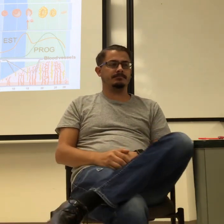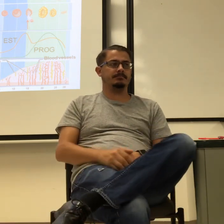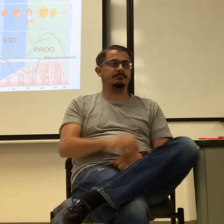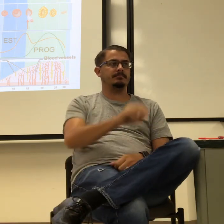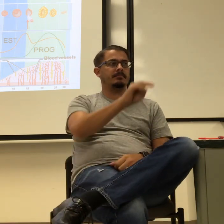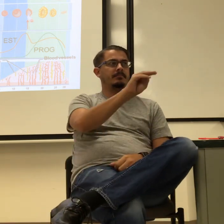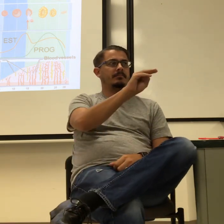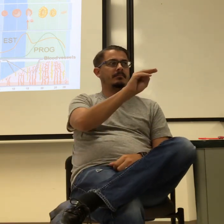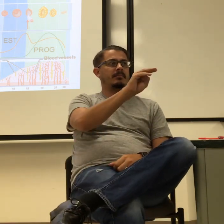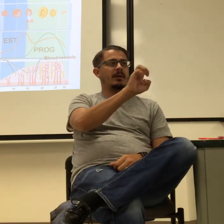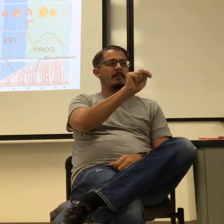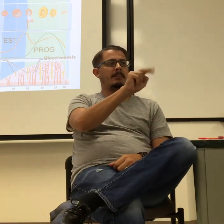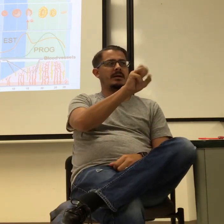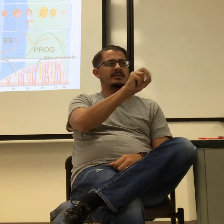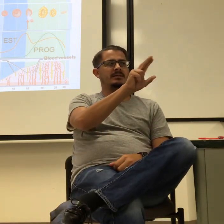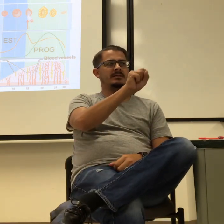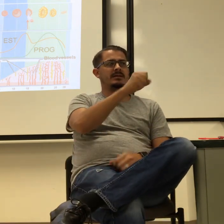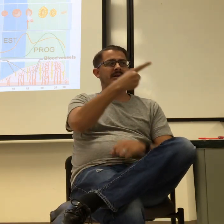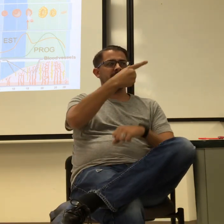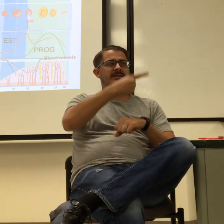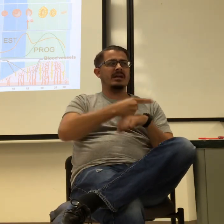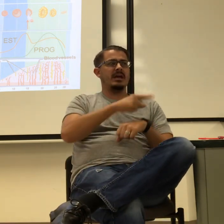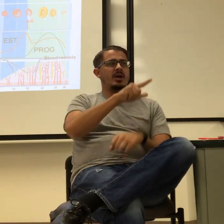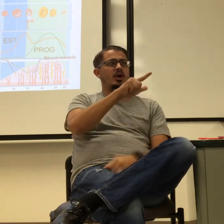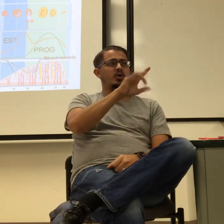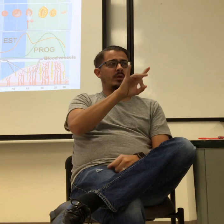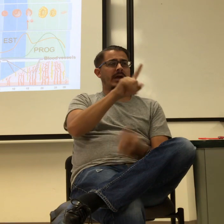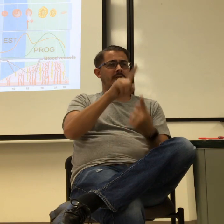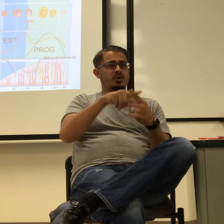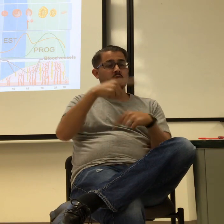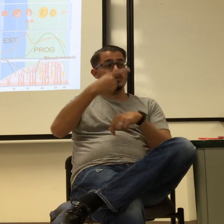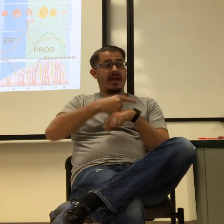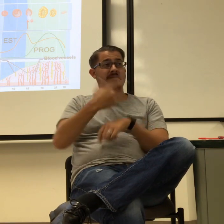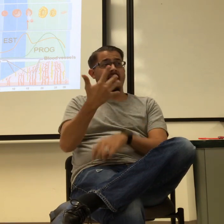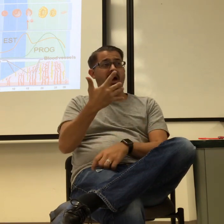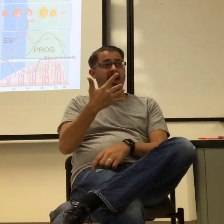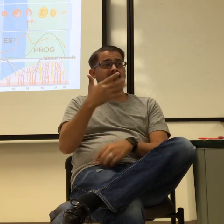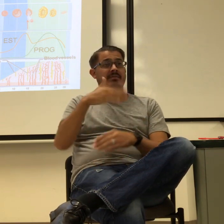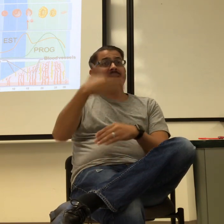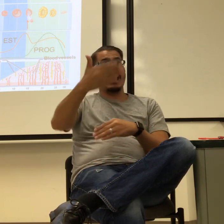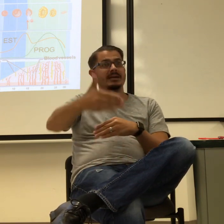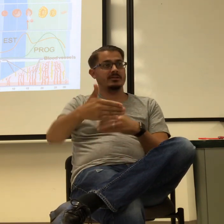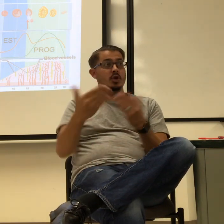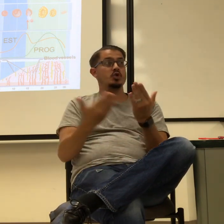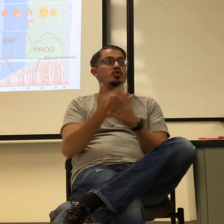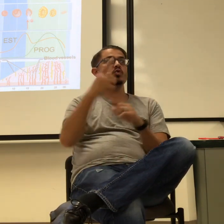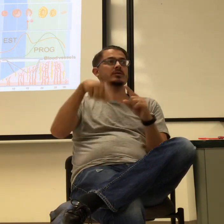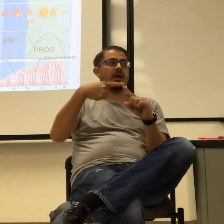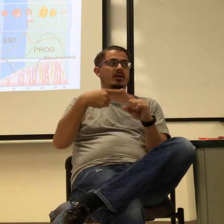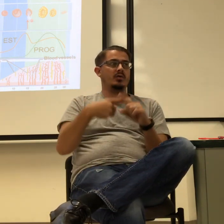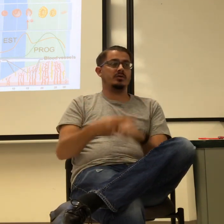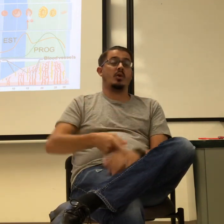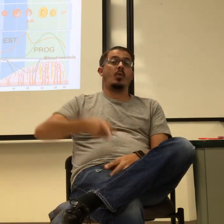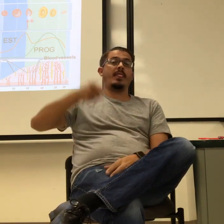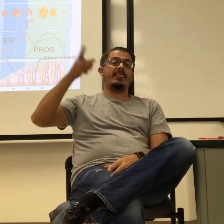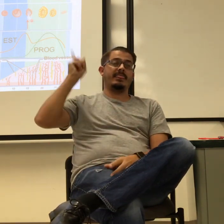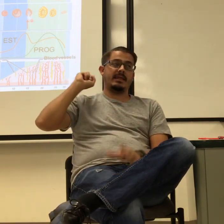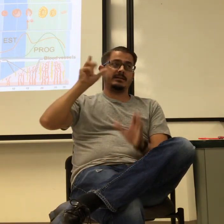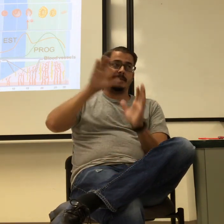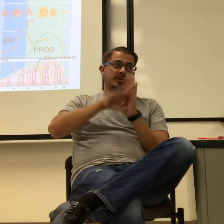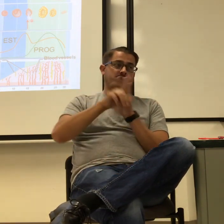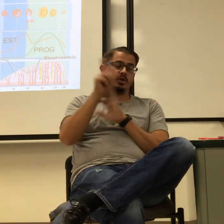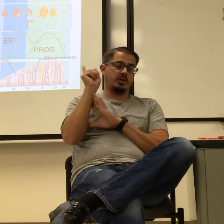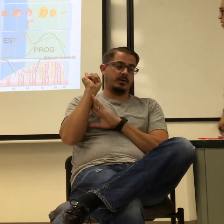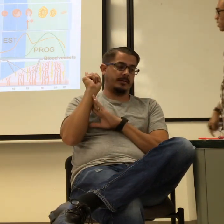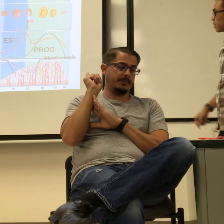Menses is days 28 to day 5 of the next new cycle. So where we are in the figure,